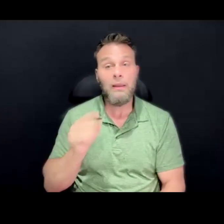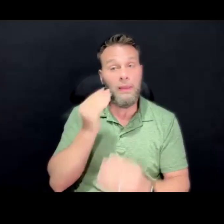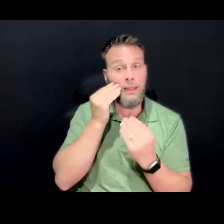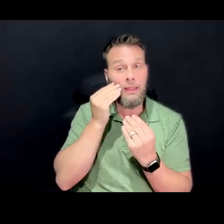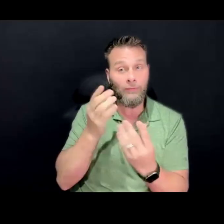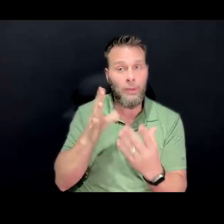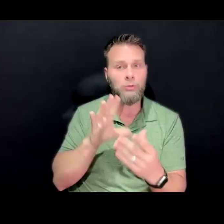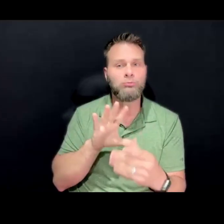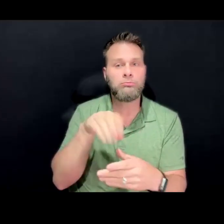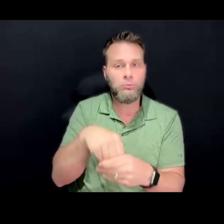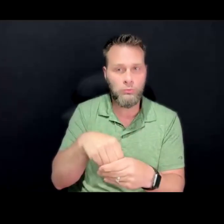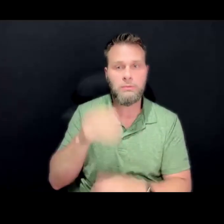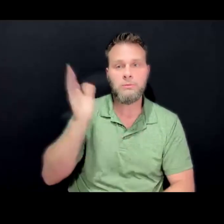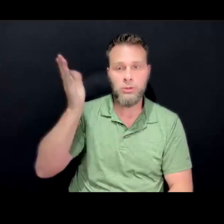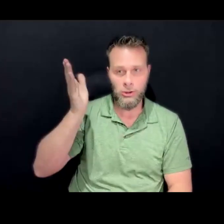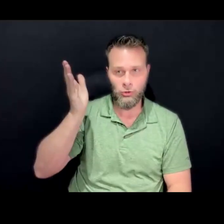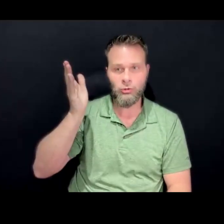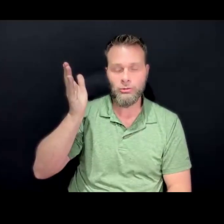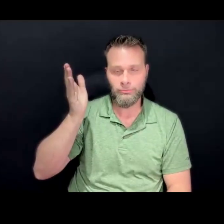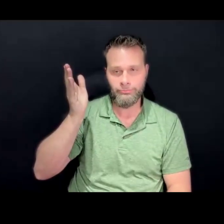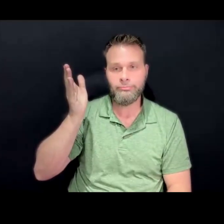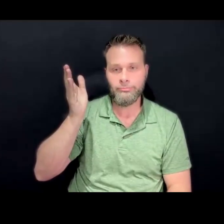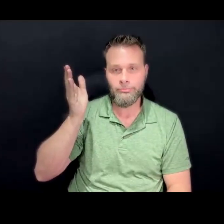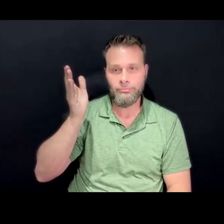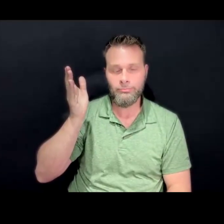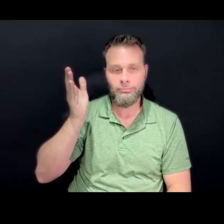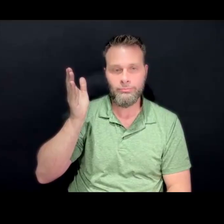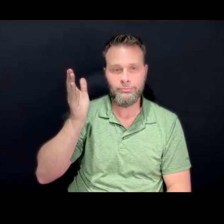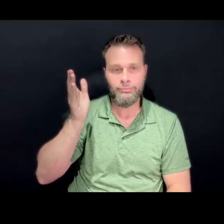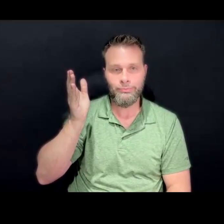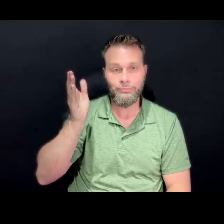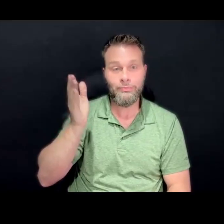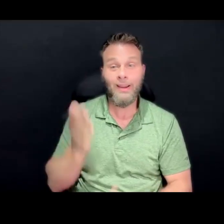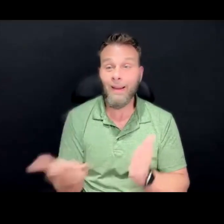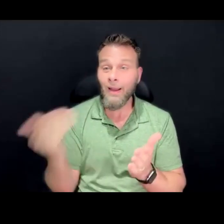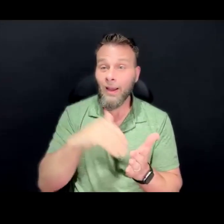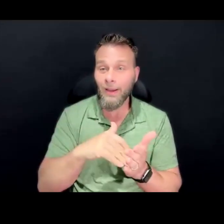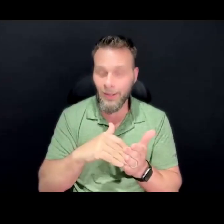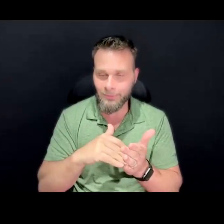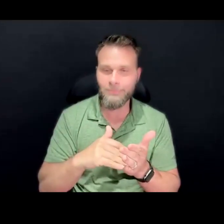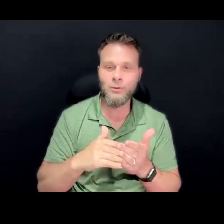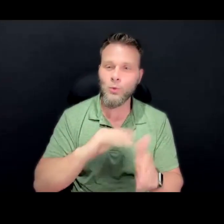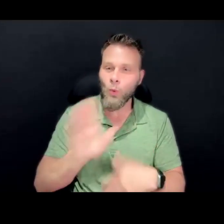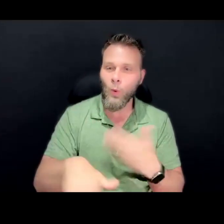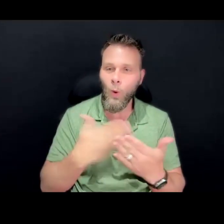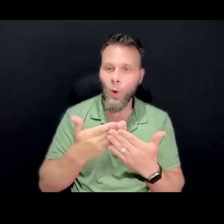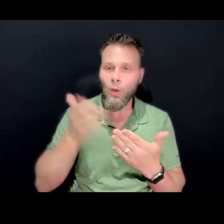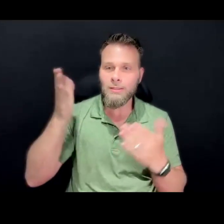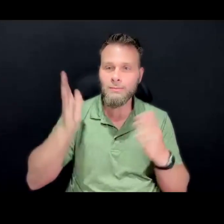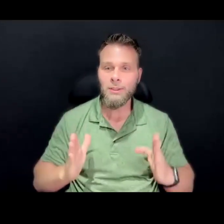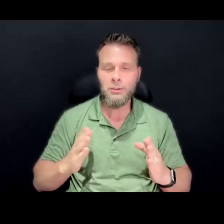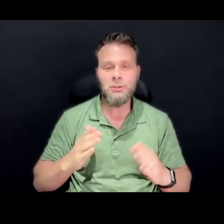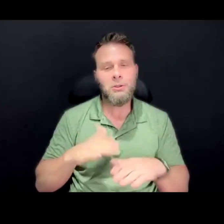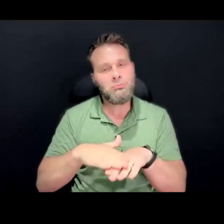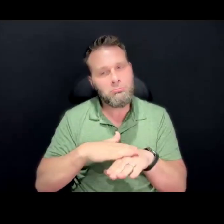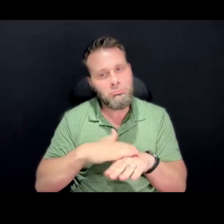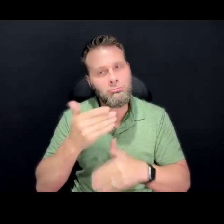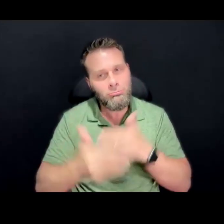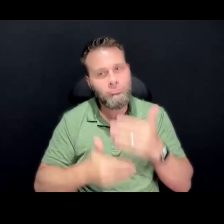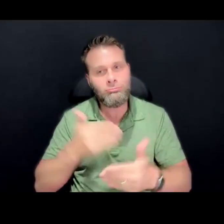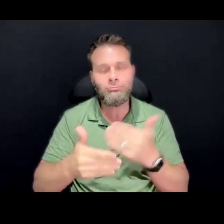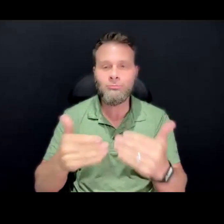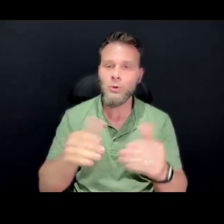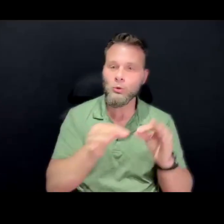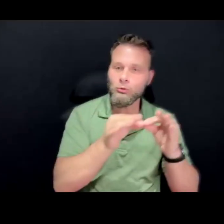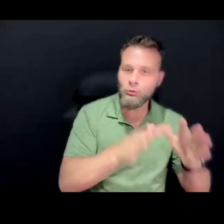in our presentation as well. Once again, to all of our speakers, please pace yourselves so